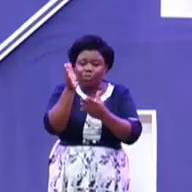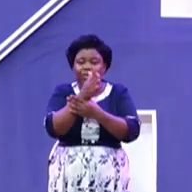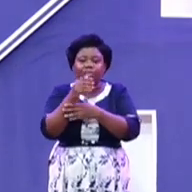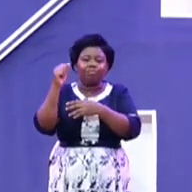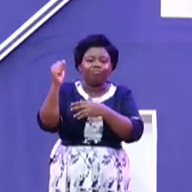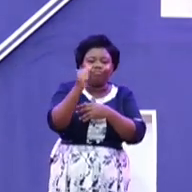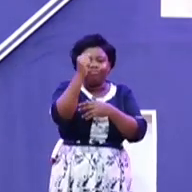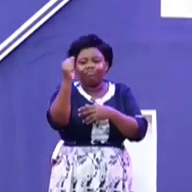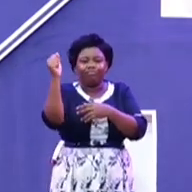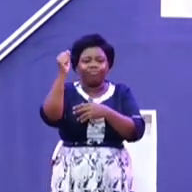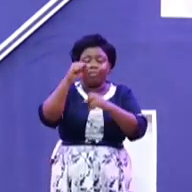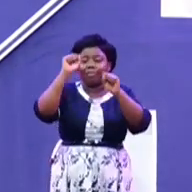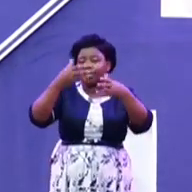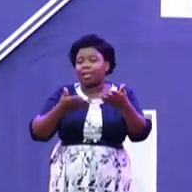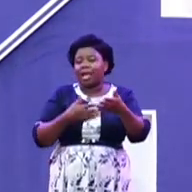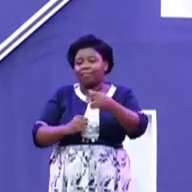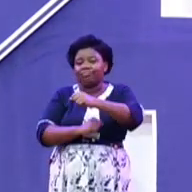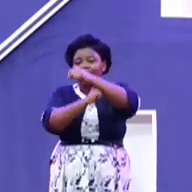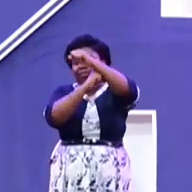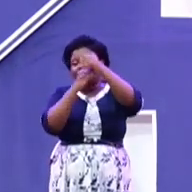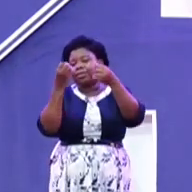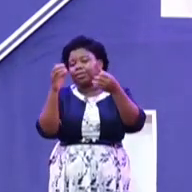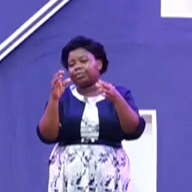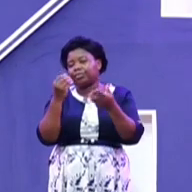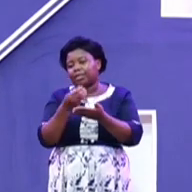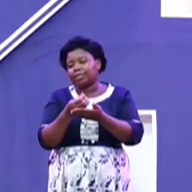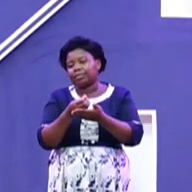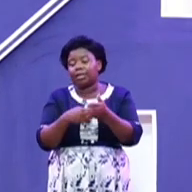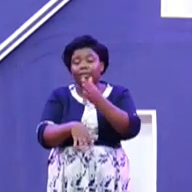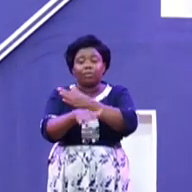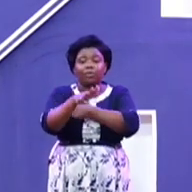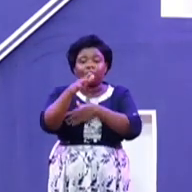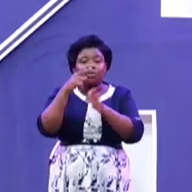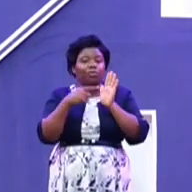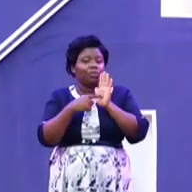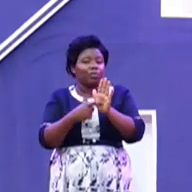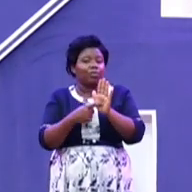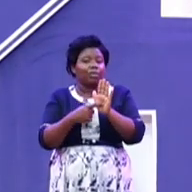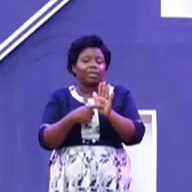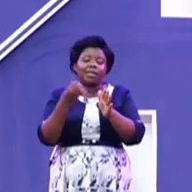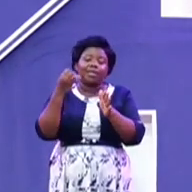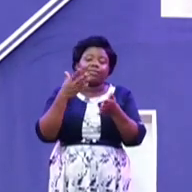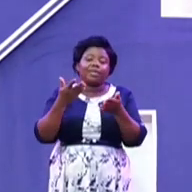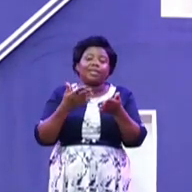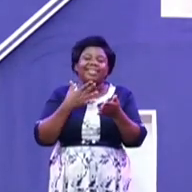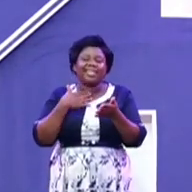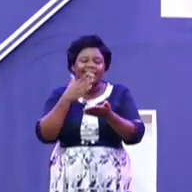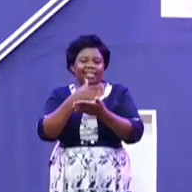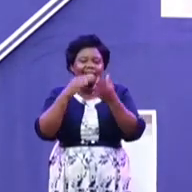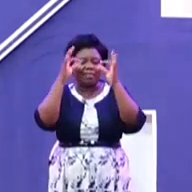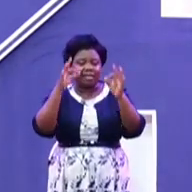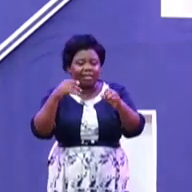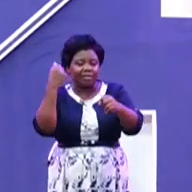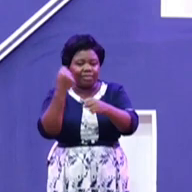obutambula obukyali ku nsi bulina obwetaavu ate Katonda yakiraga lunywe nti bw'aba alina ekintu kyonna kye yeetaaga